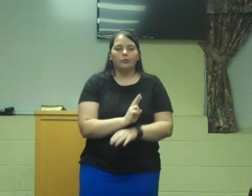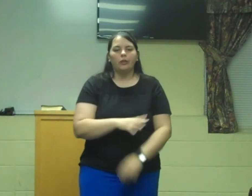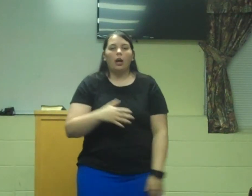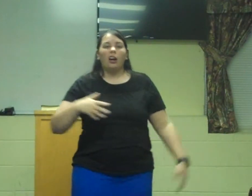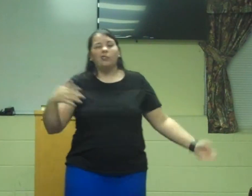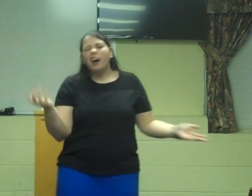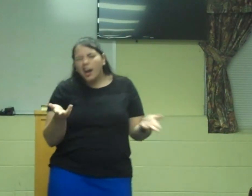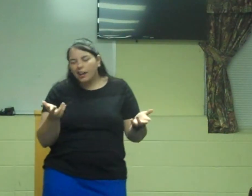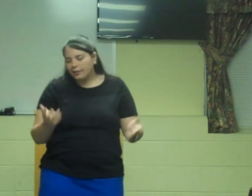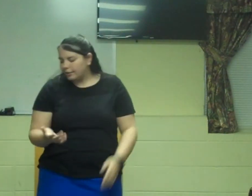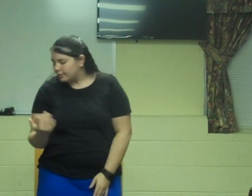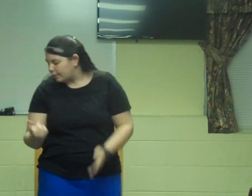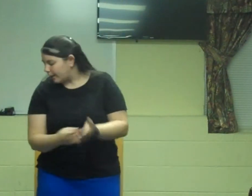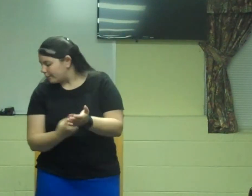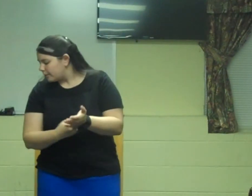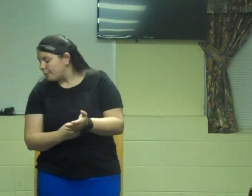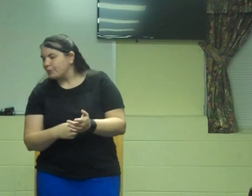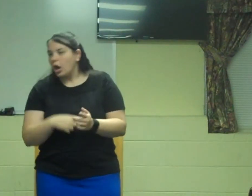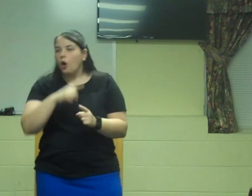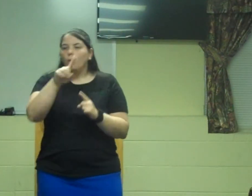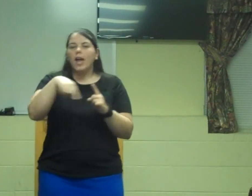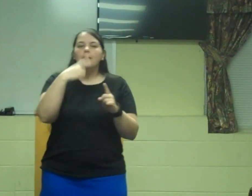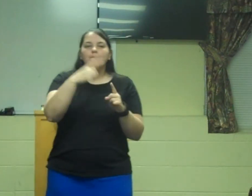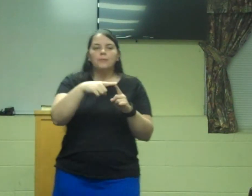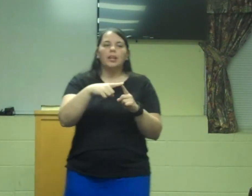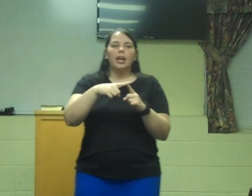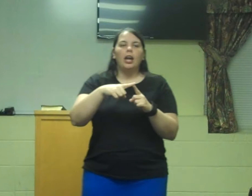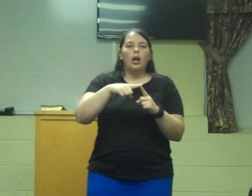use what? Sometimes. When.